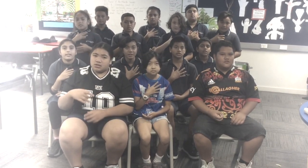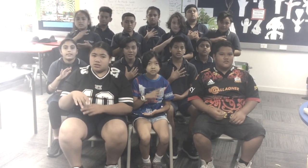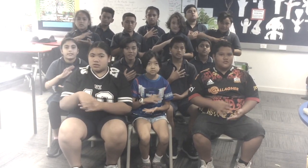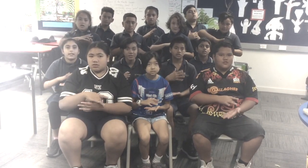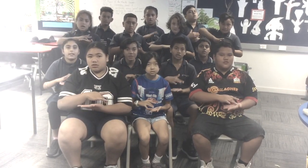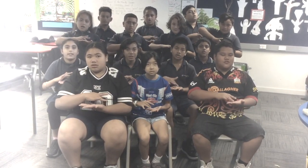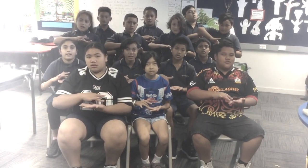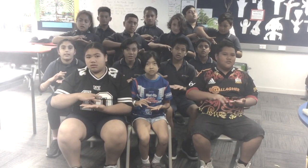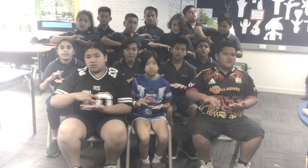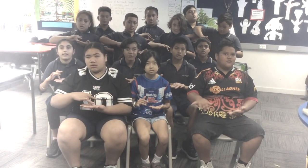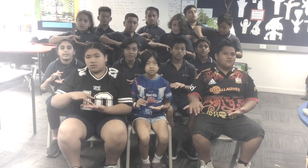it's gone.